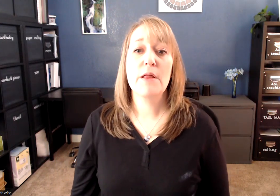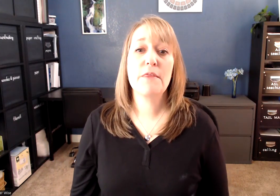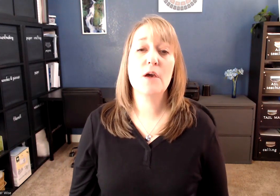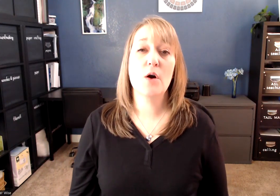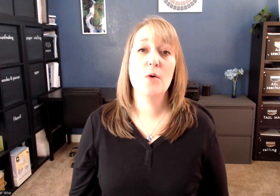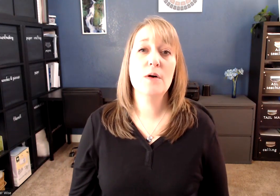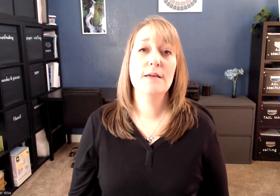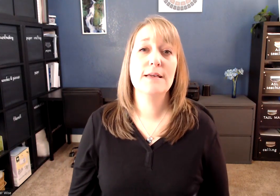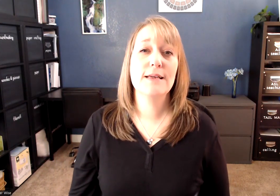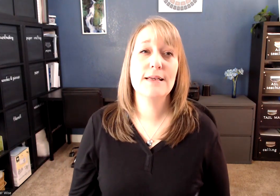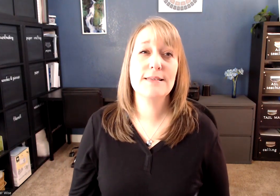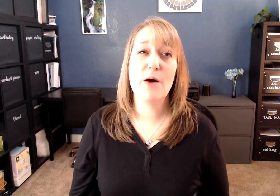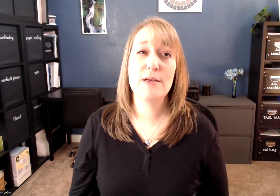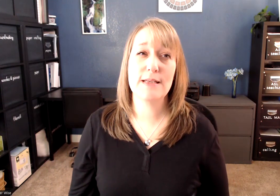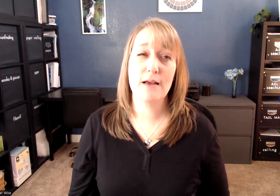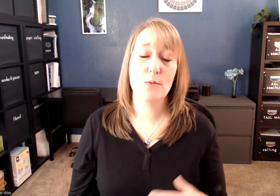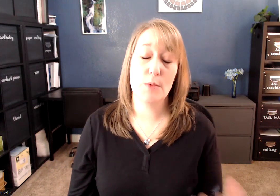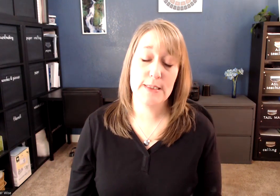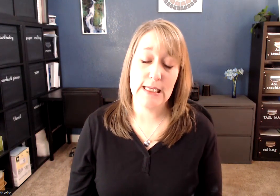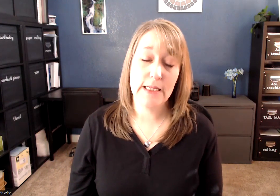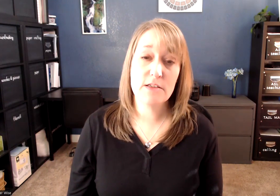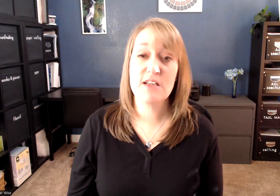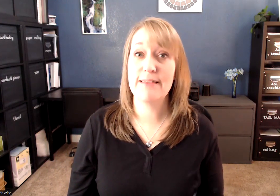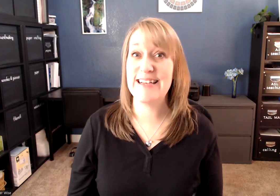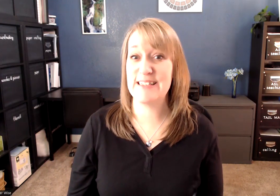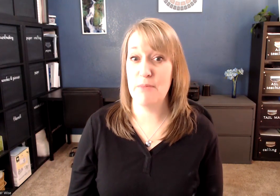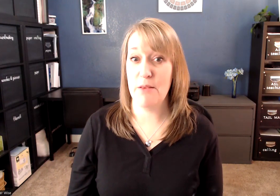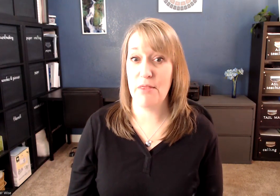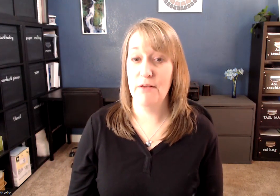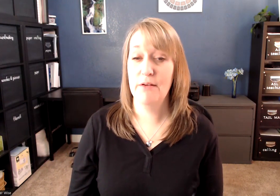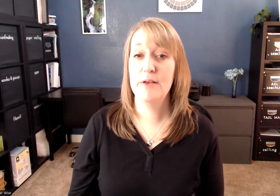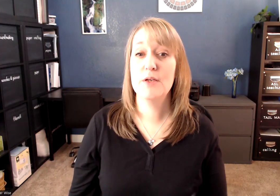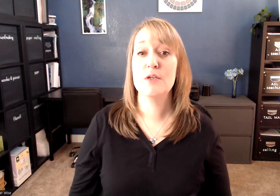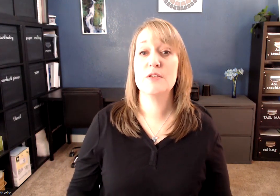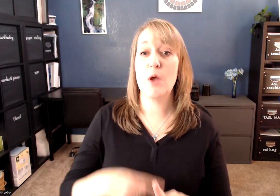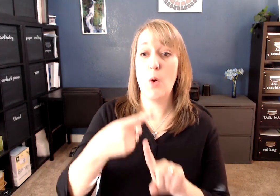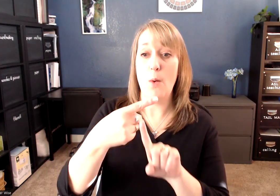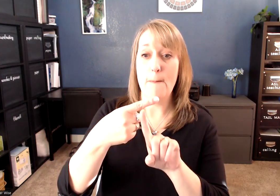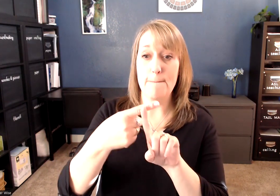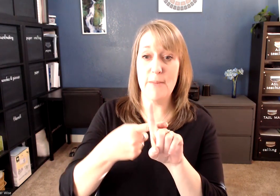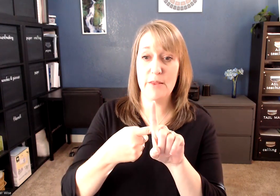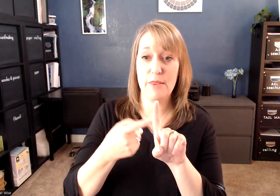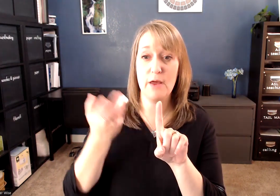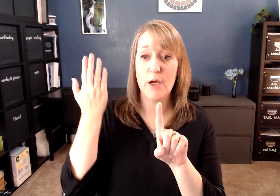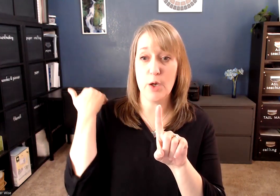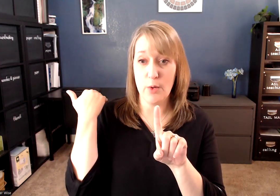Month ago is how we sign what we would say in English last month. So month